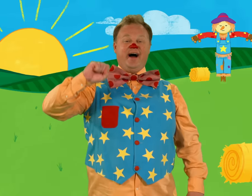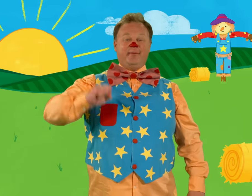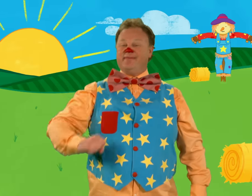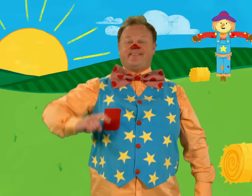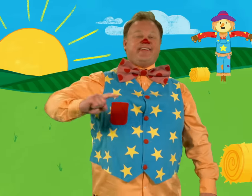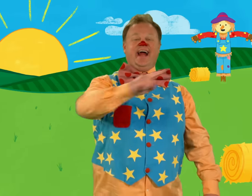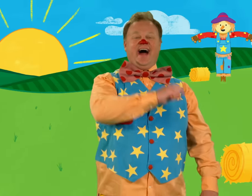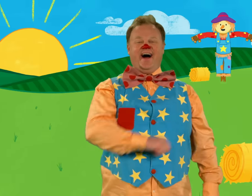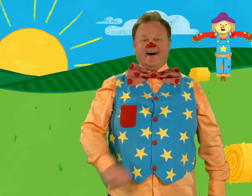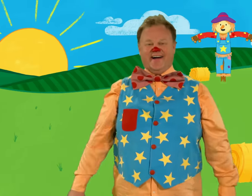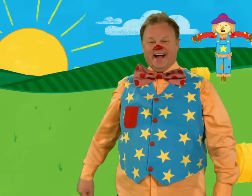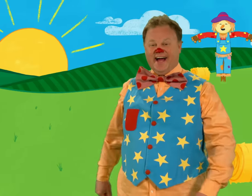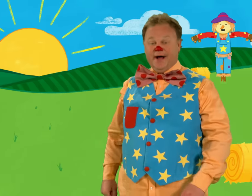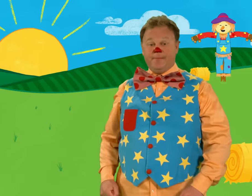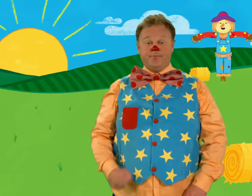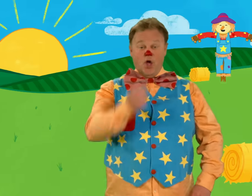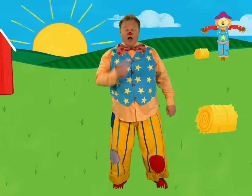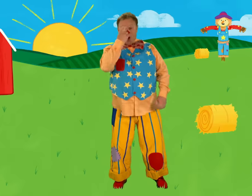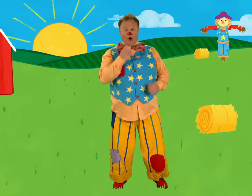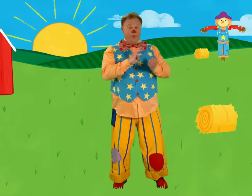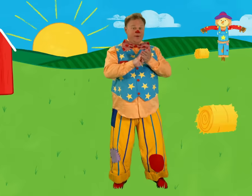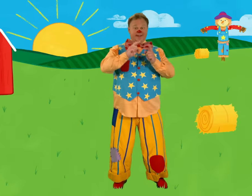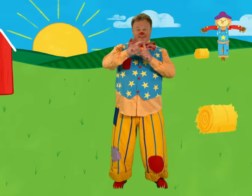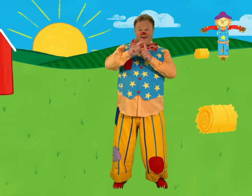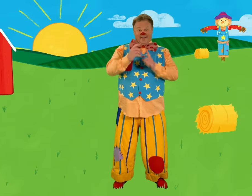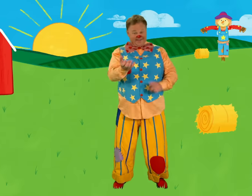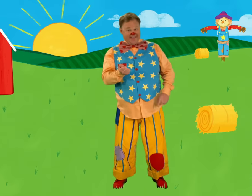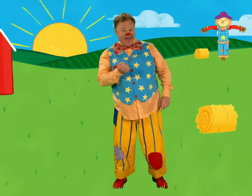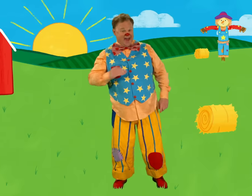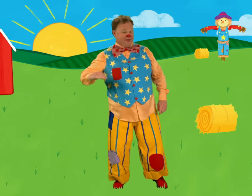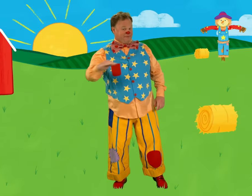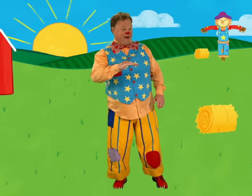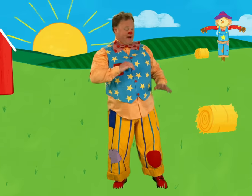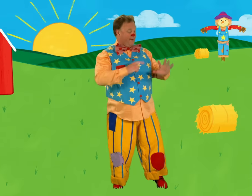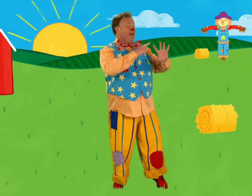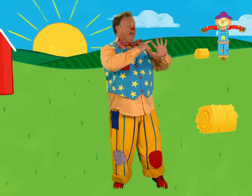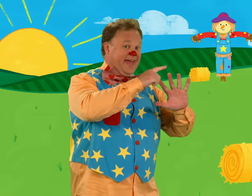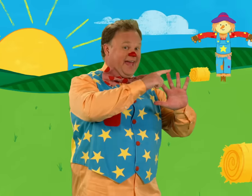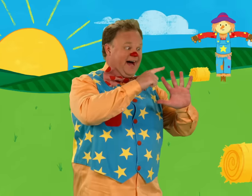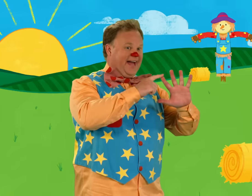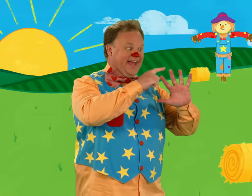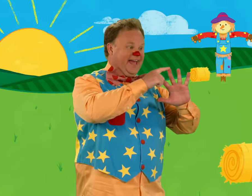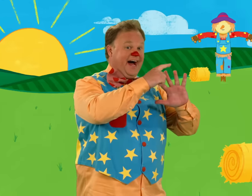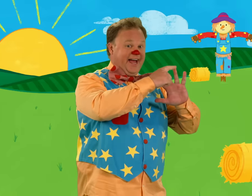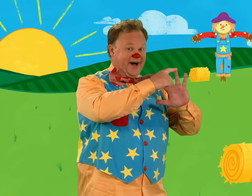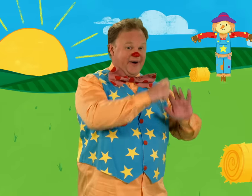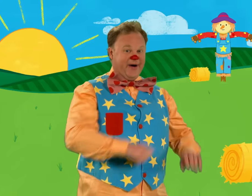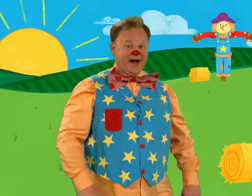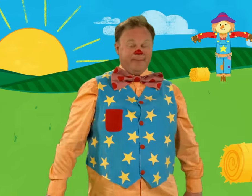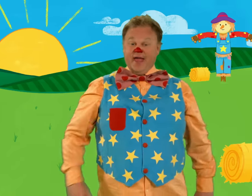farm! Sing along! Old MacDonald had a farm, E-I-E-I-O.